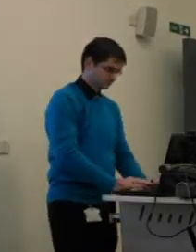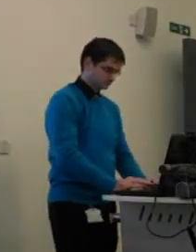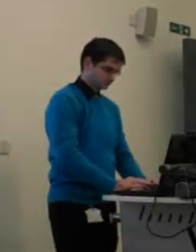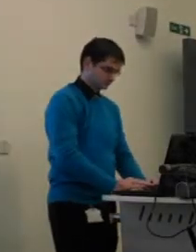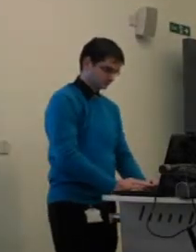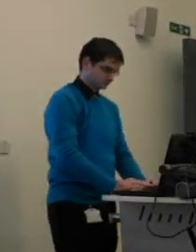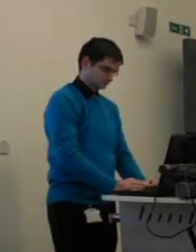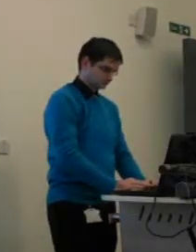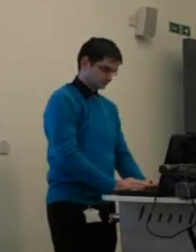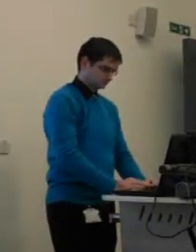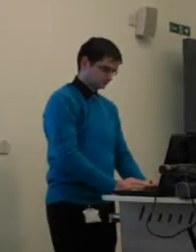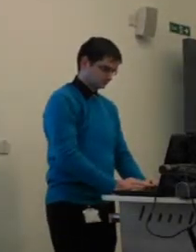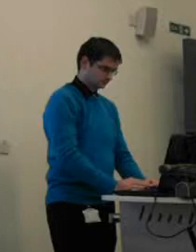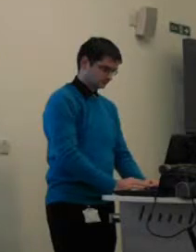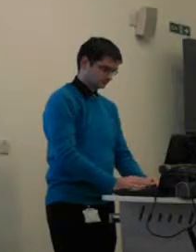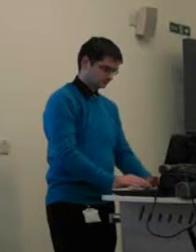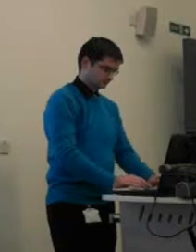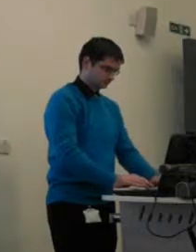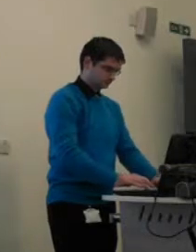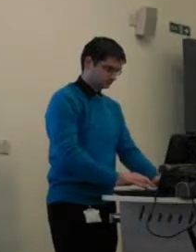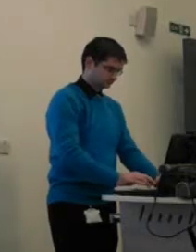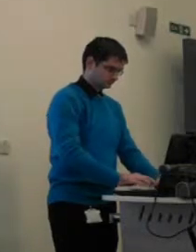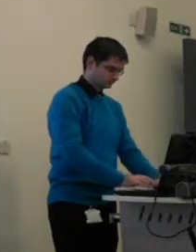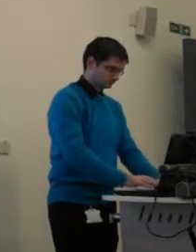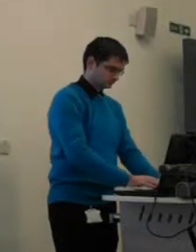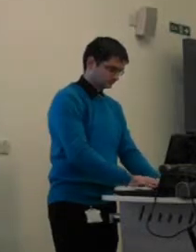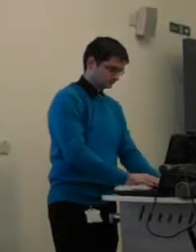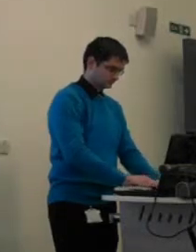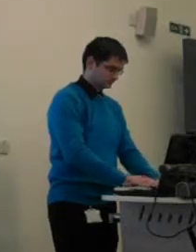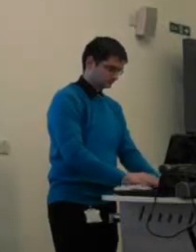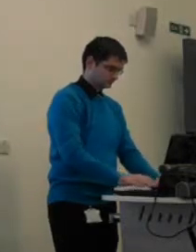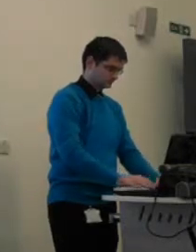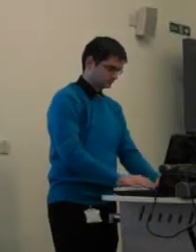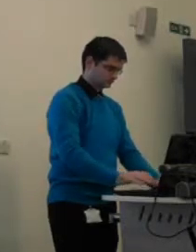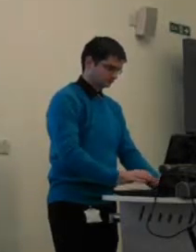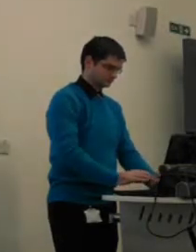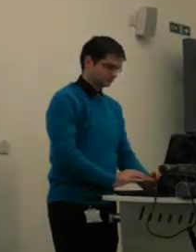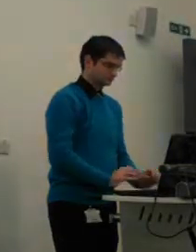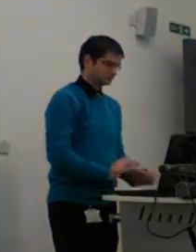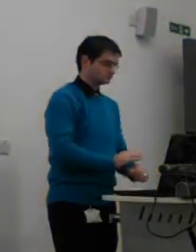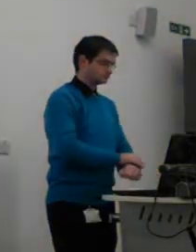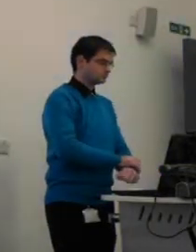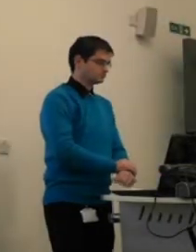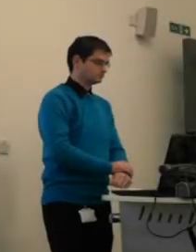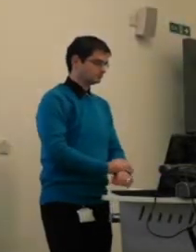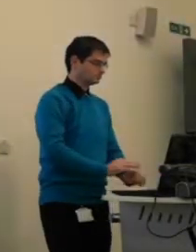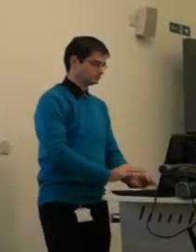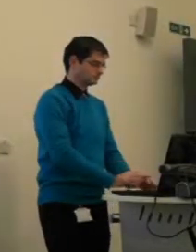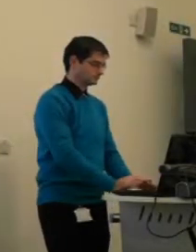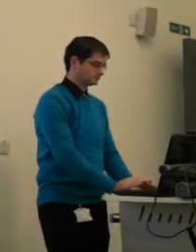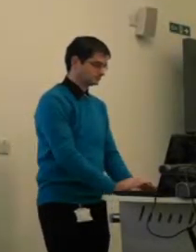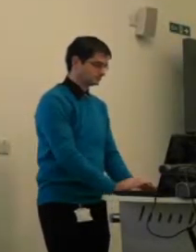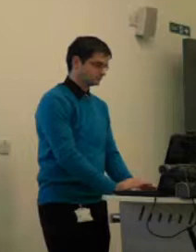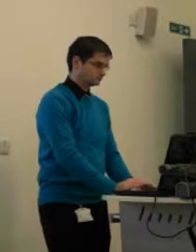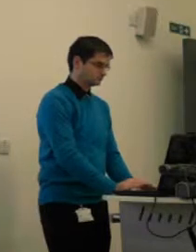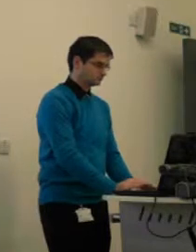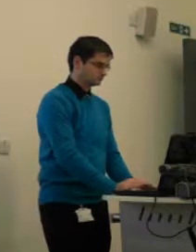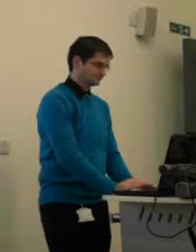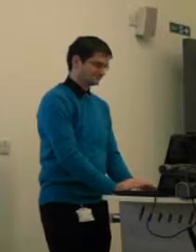technology transfer case the ktp that some of you may be acquainted with it is sort of a company seeking academic